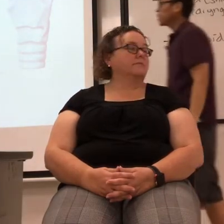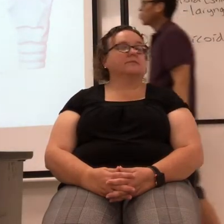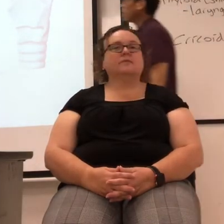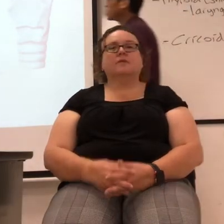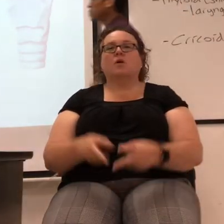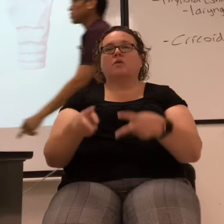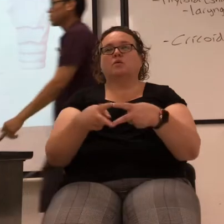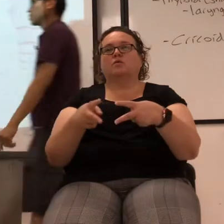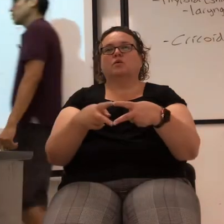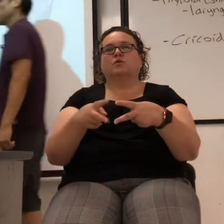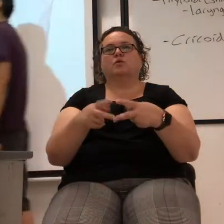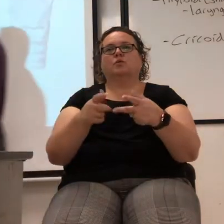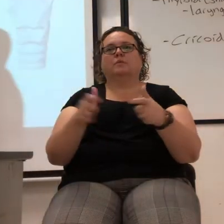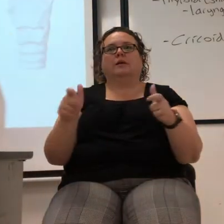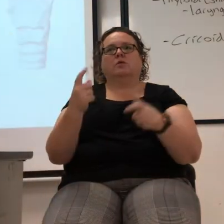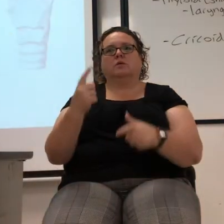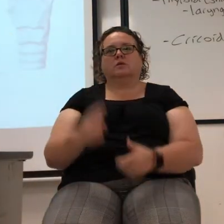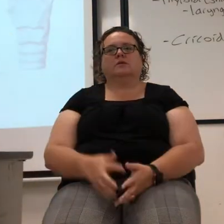Two big ones.